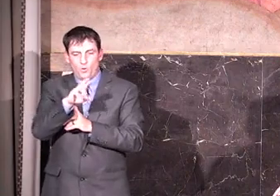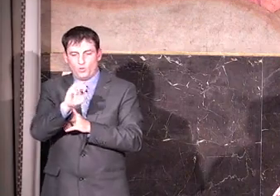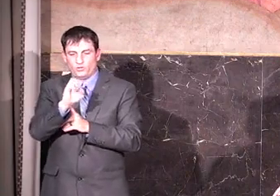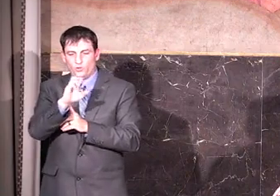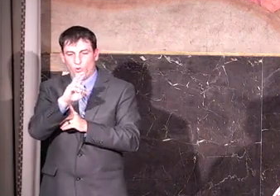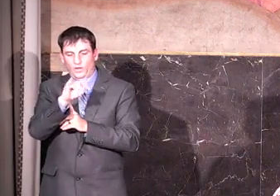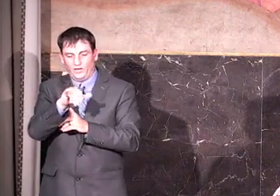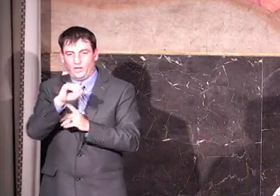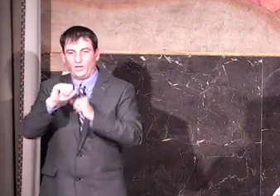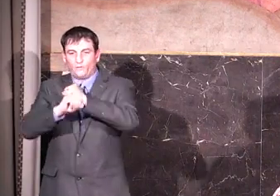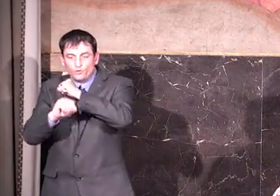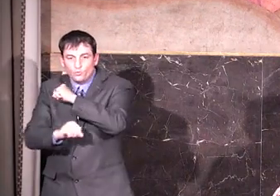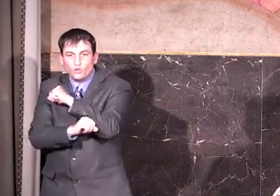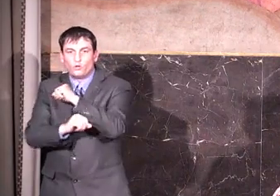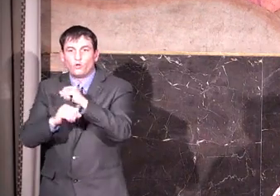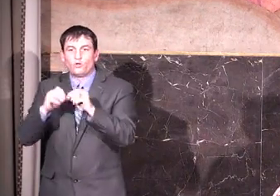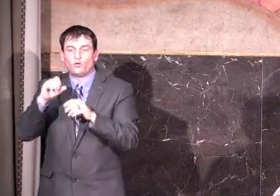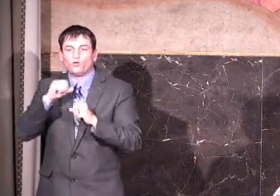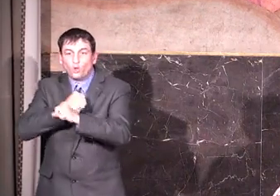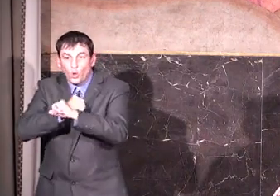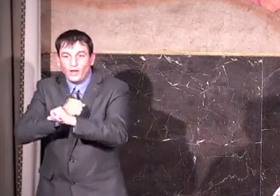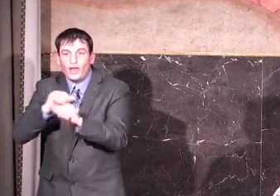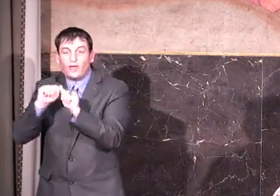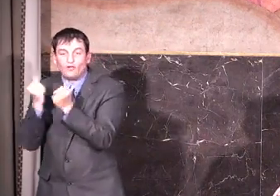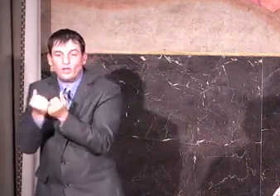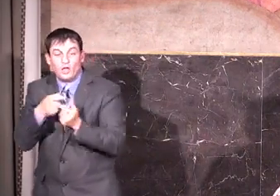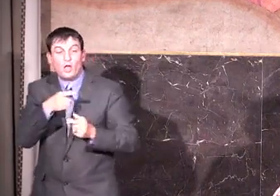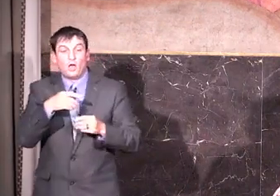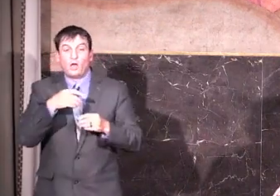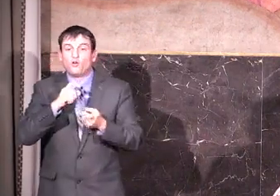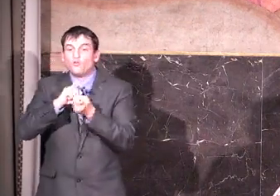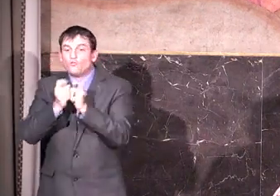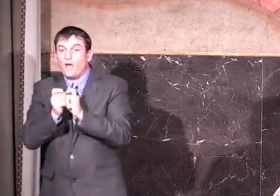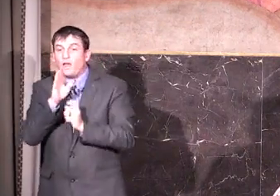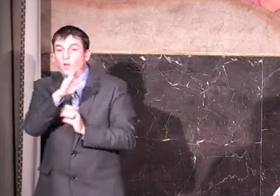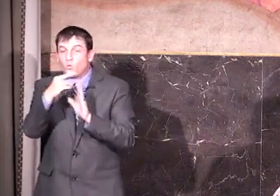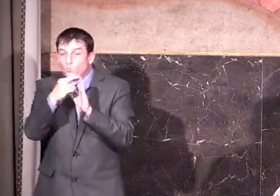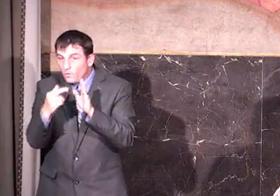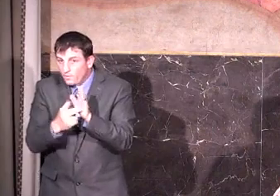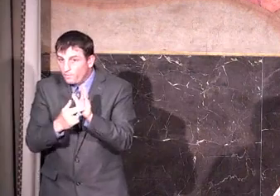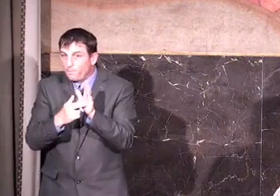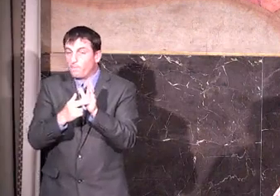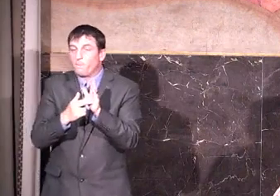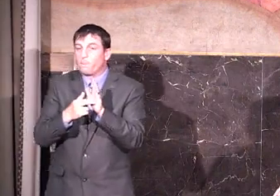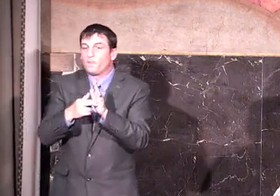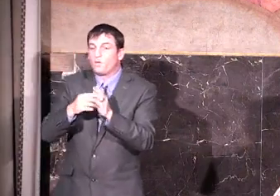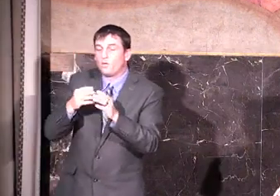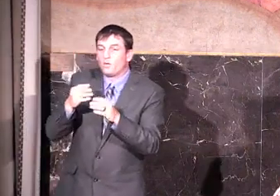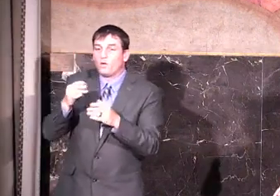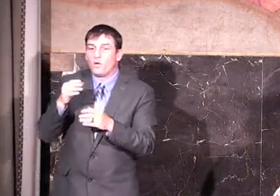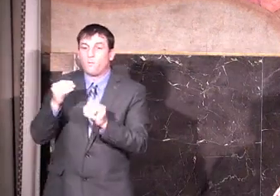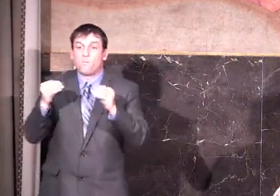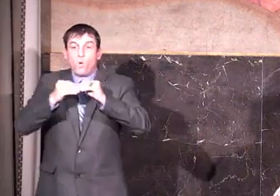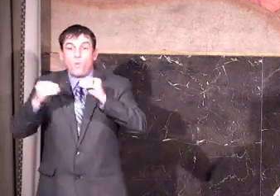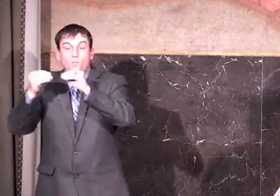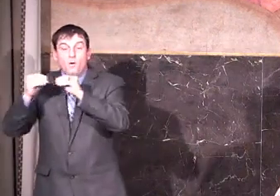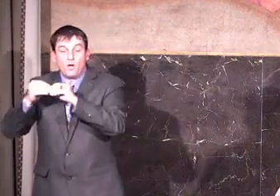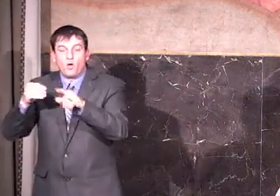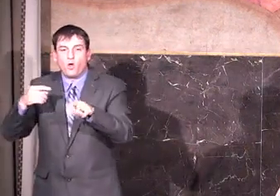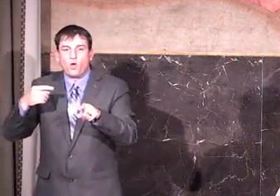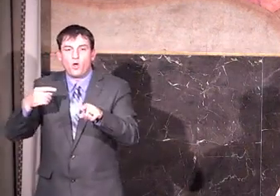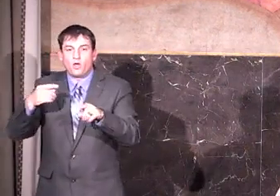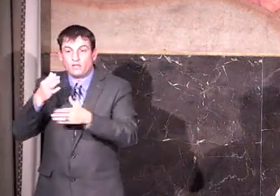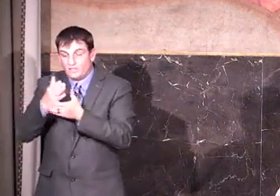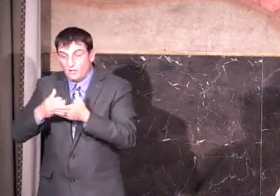Agency, has revised its guidelines to include more as critical infrastructure, we have